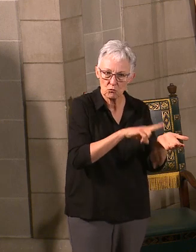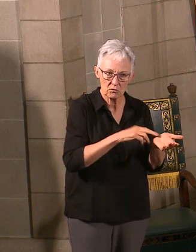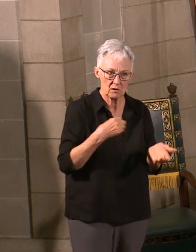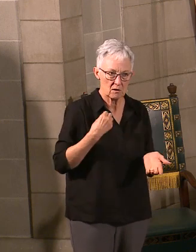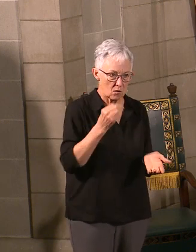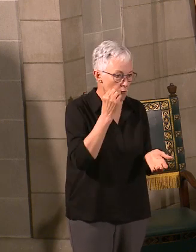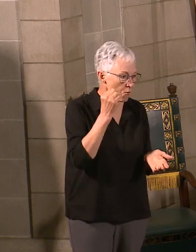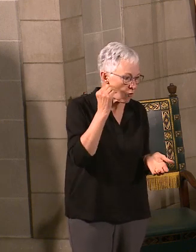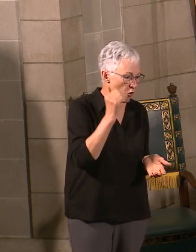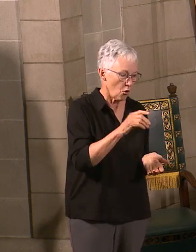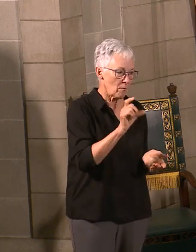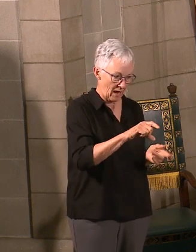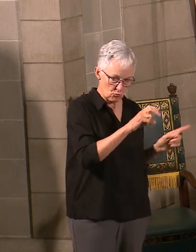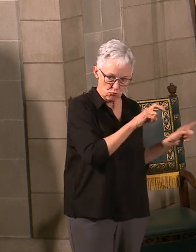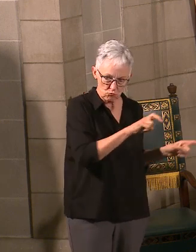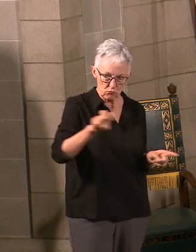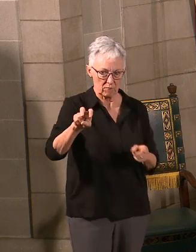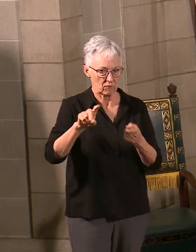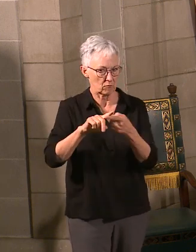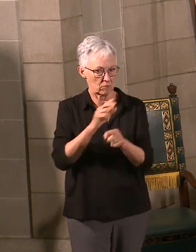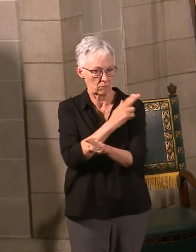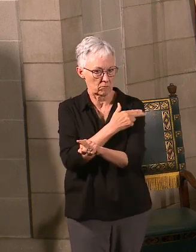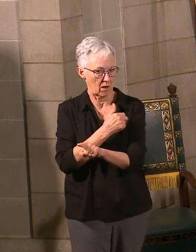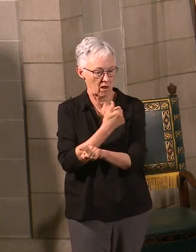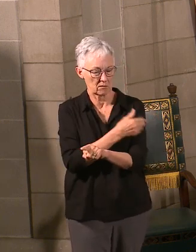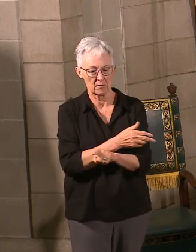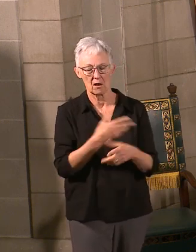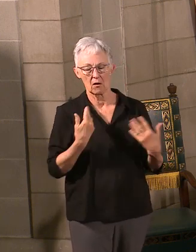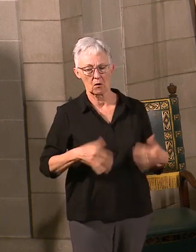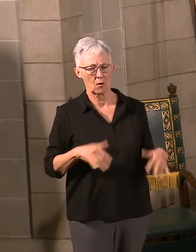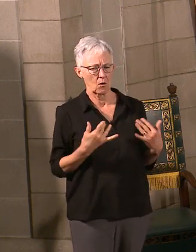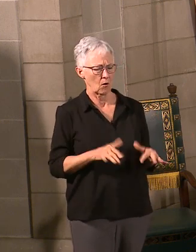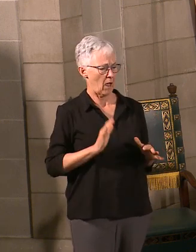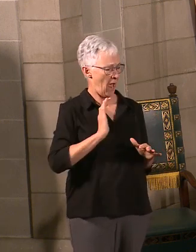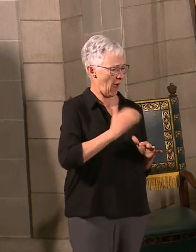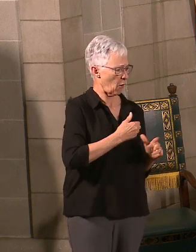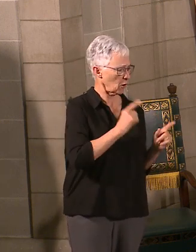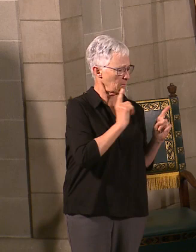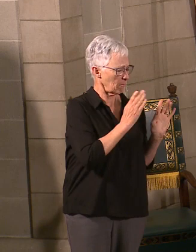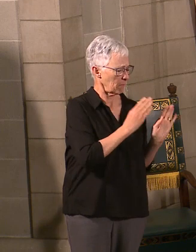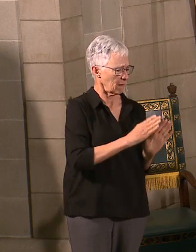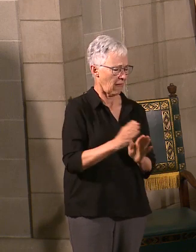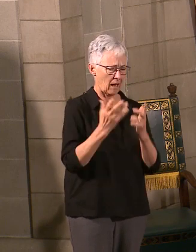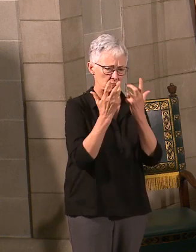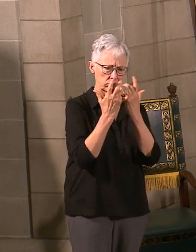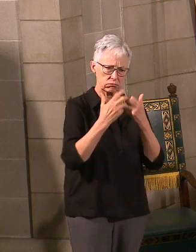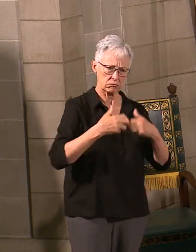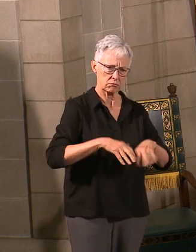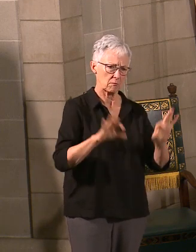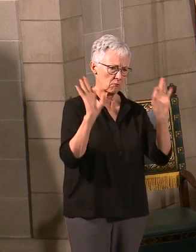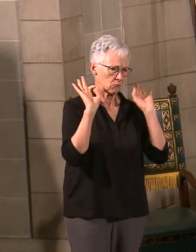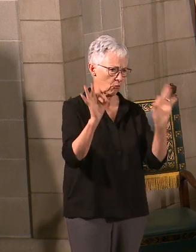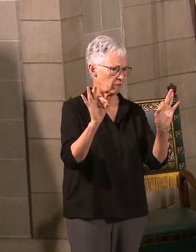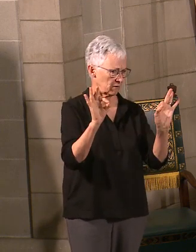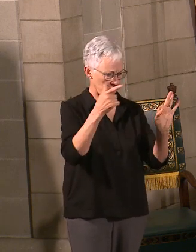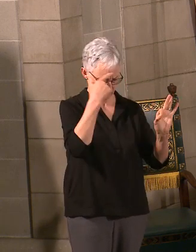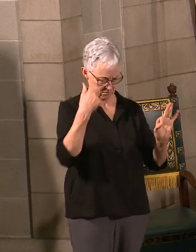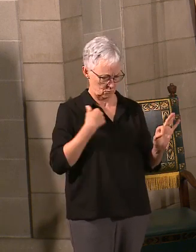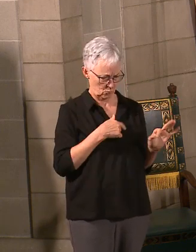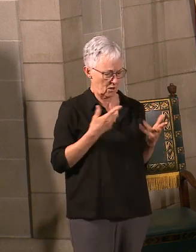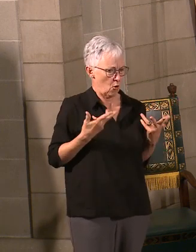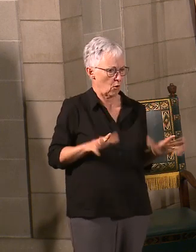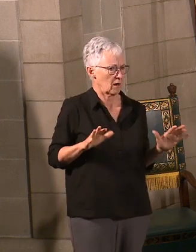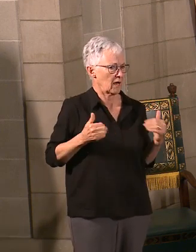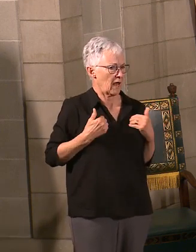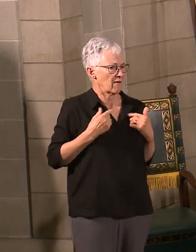We've got good transportation issues set up. So far it's worked just as we've planned it, and hopefully it'll go forward